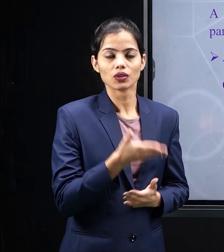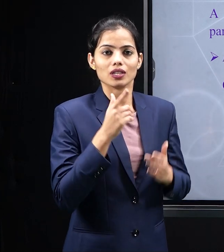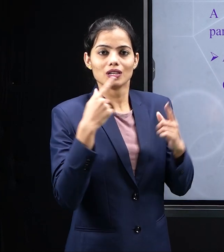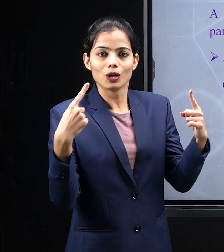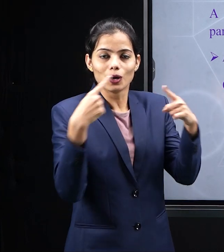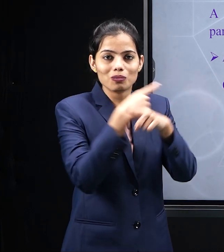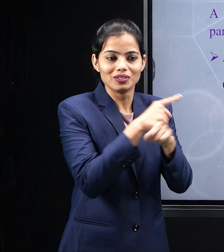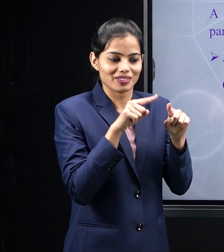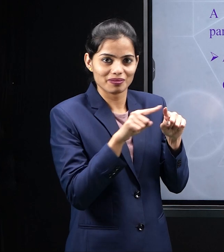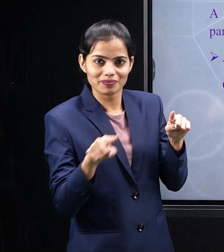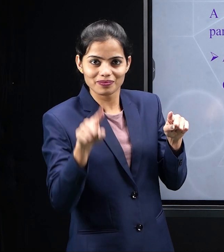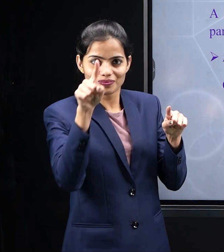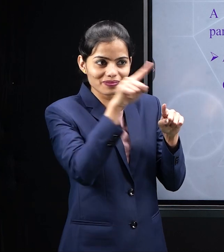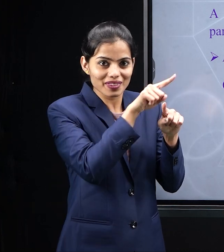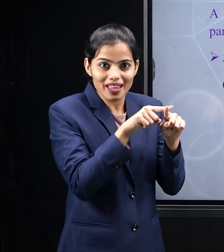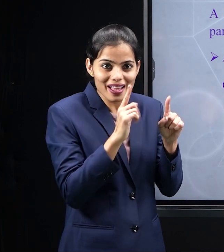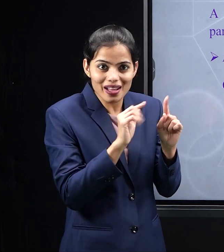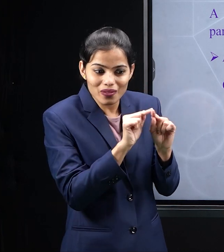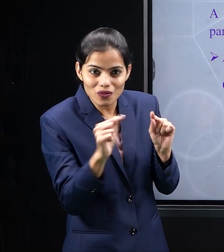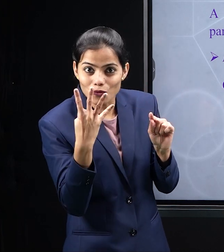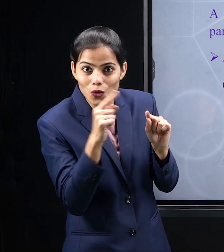Also, opposite sides of parallelogram are equal.